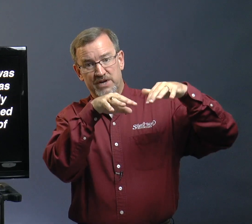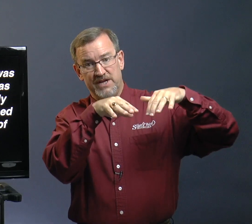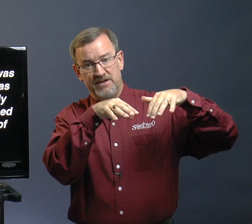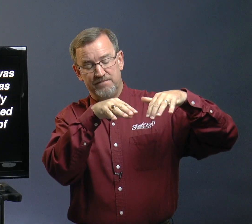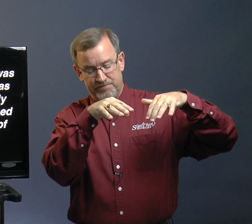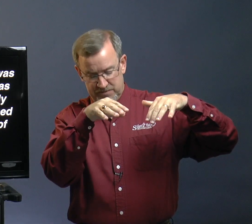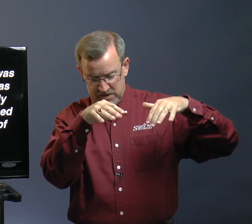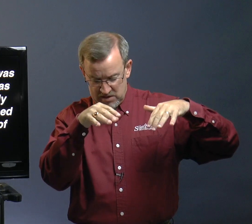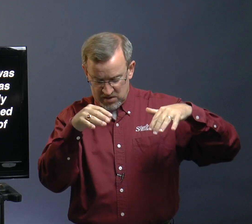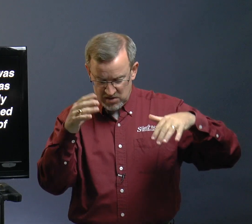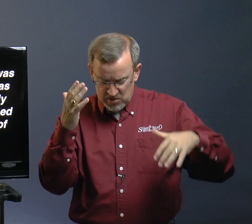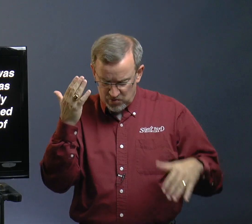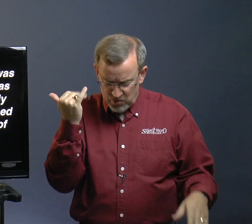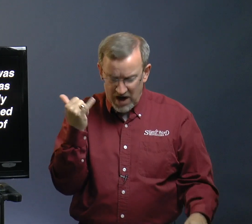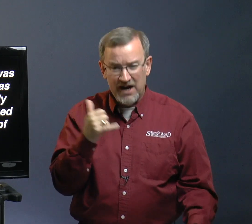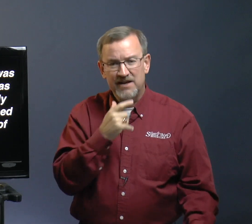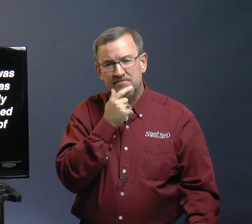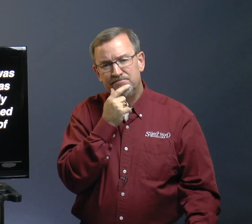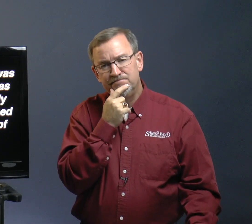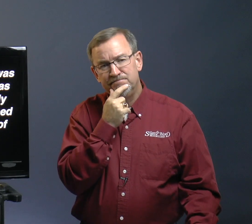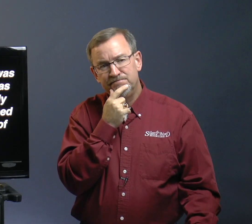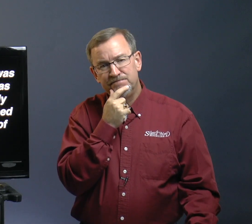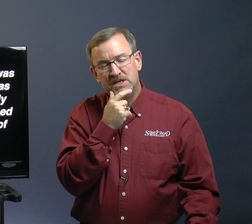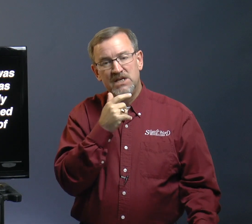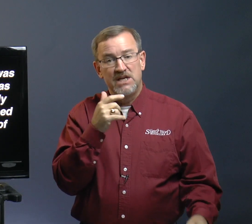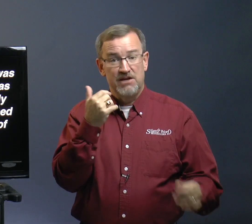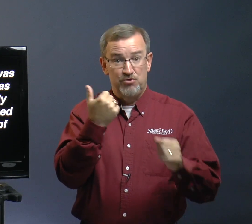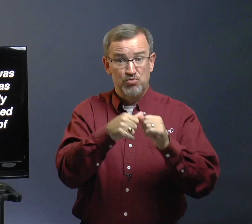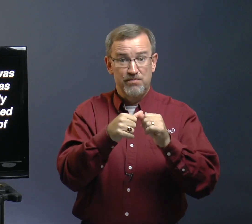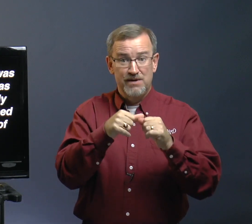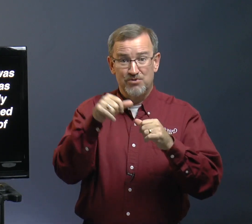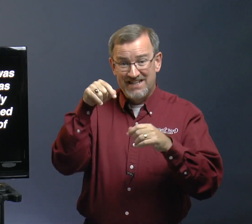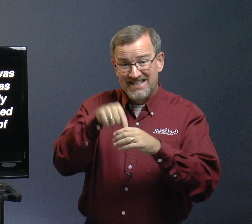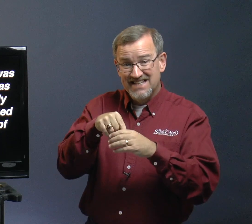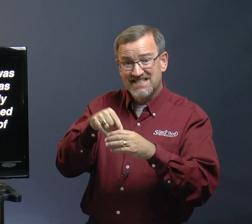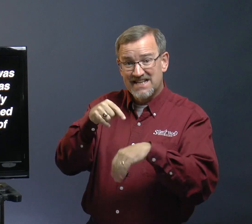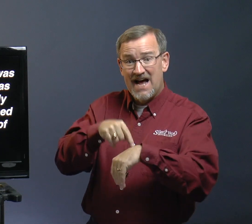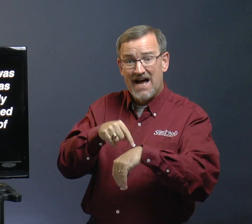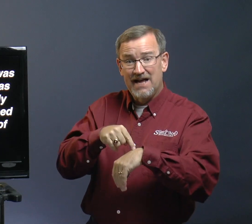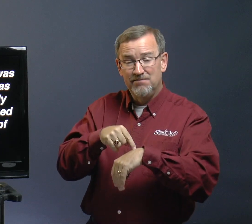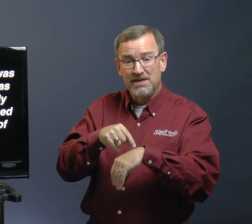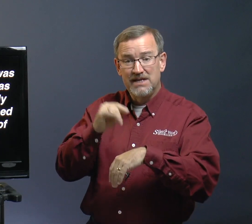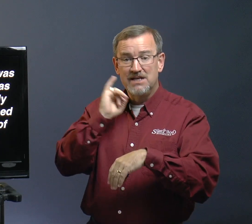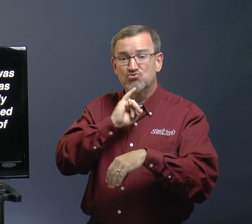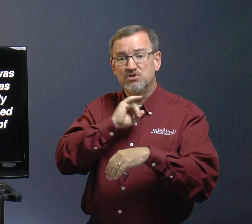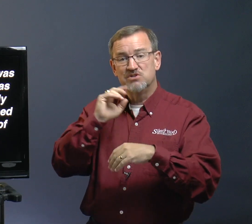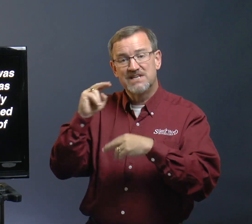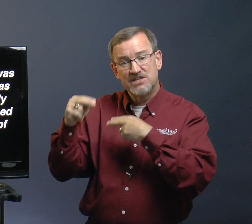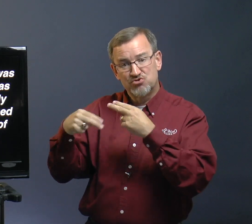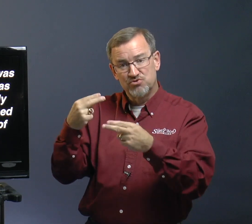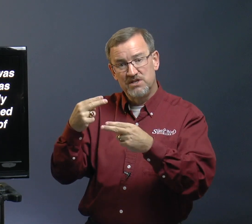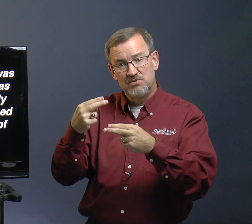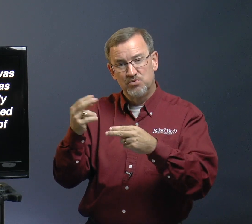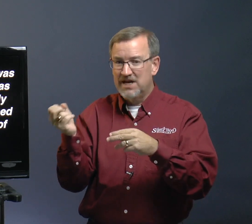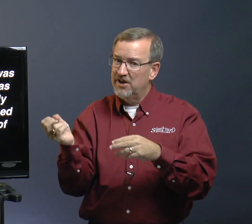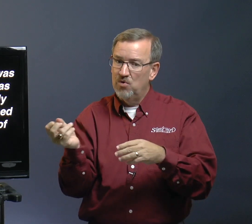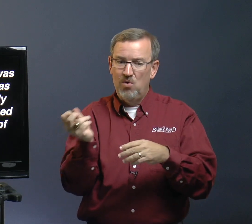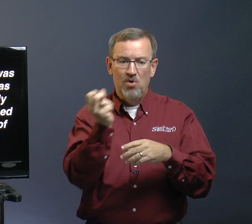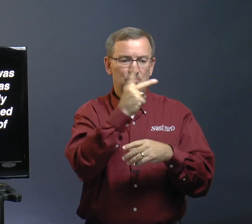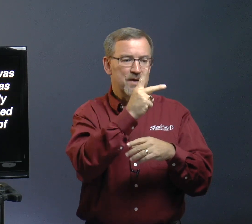rain. Why? If you remember in this time in Israel's history, we've got to go all the way